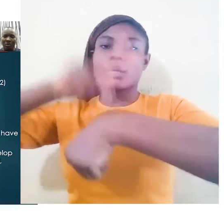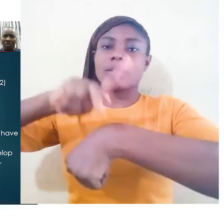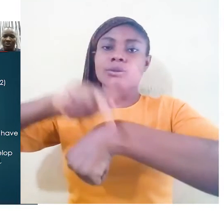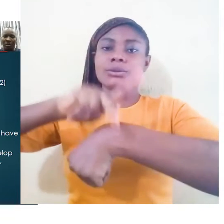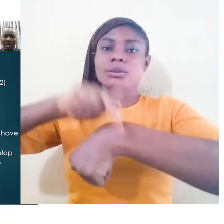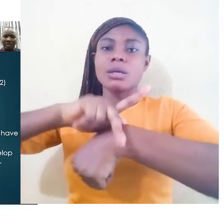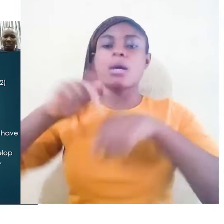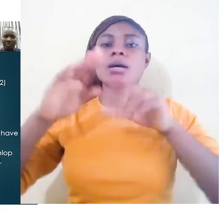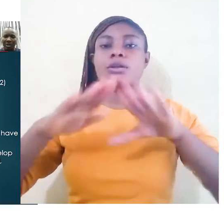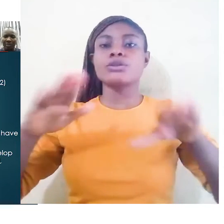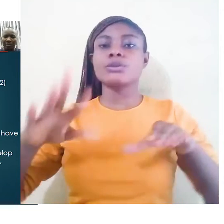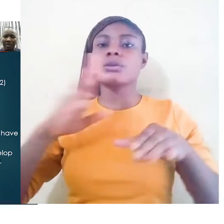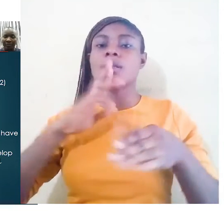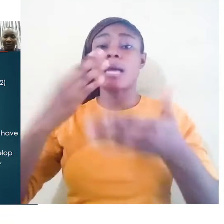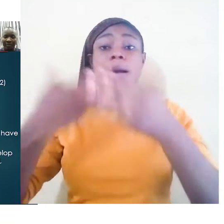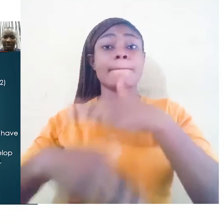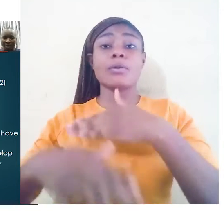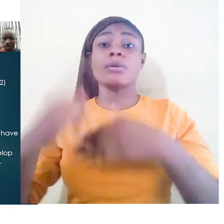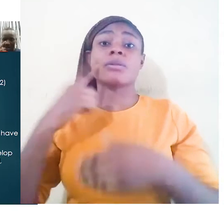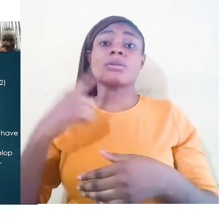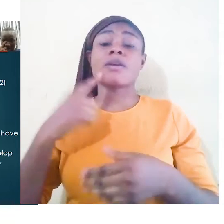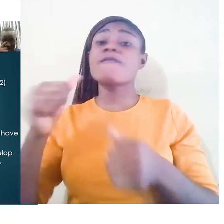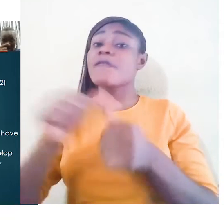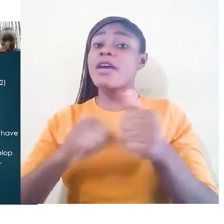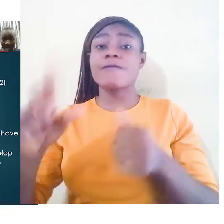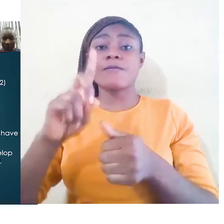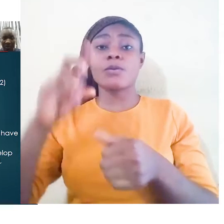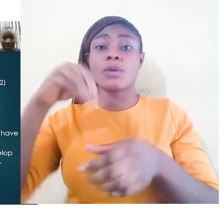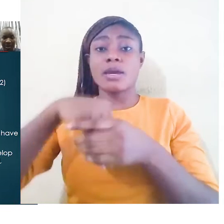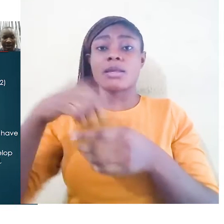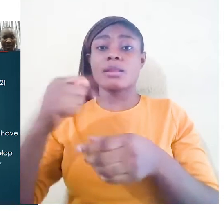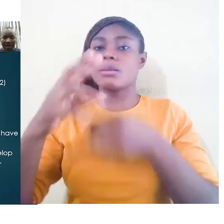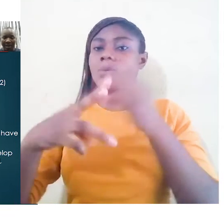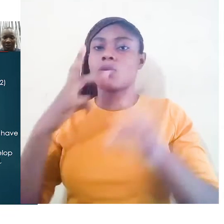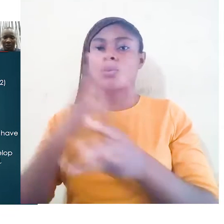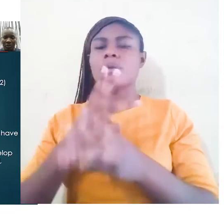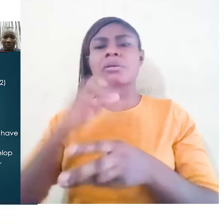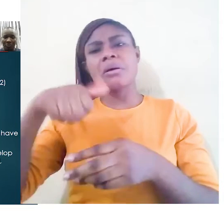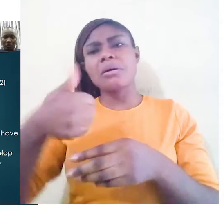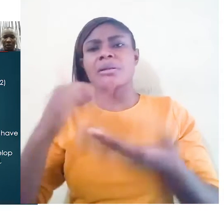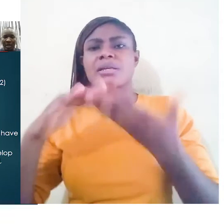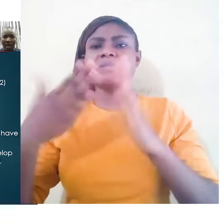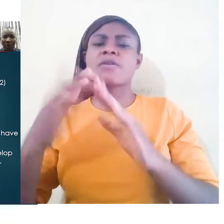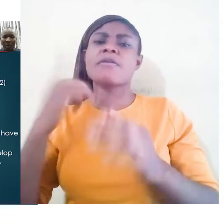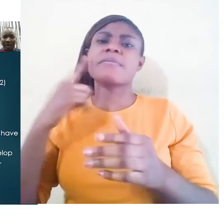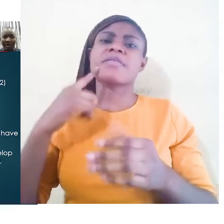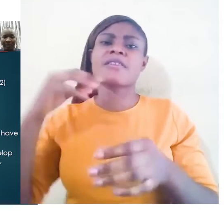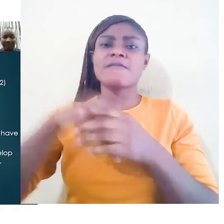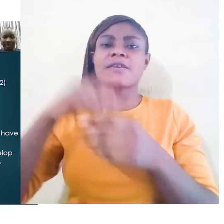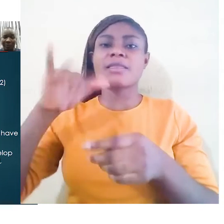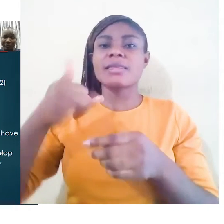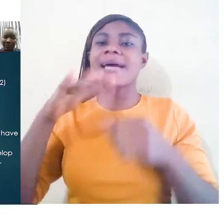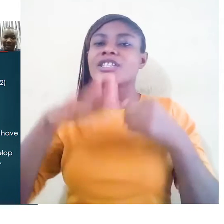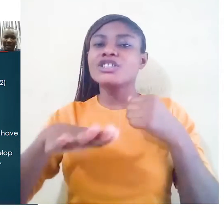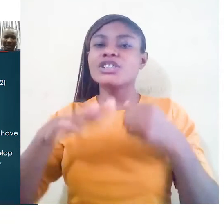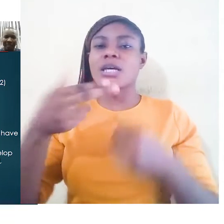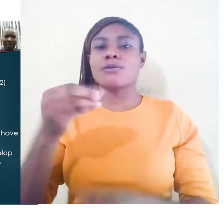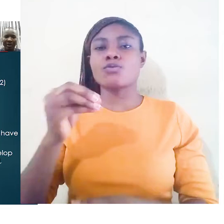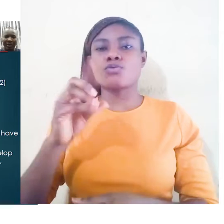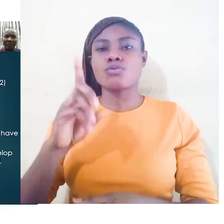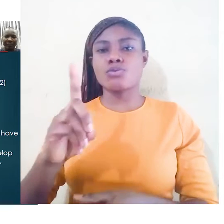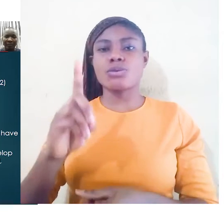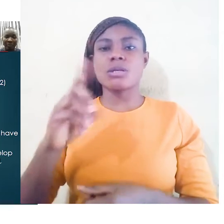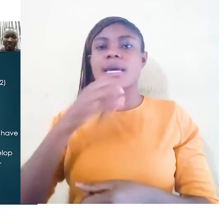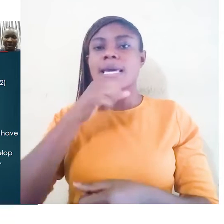in the world. Others become deaf in their childhood age. Some children acquire deafness, so to say, they are